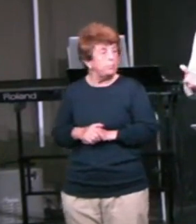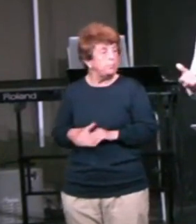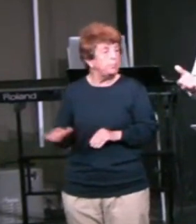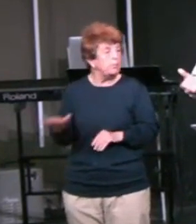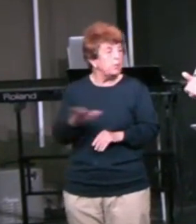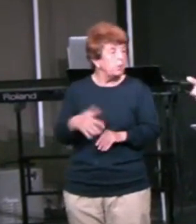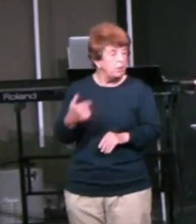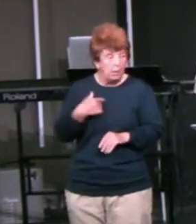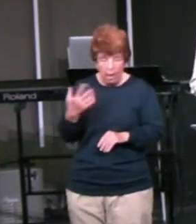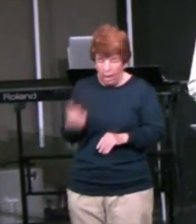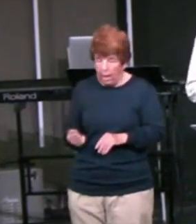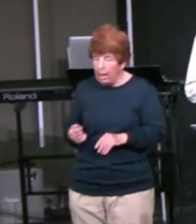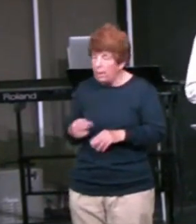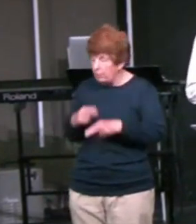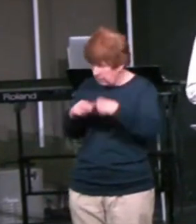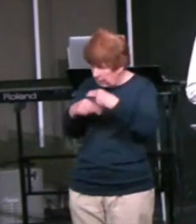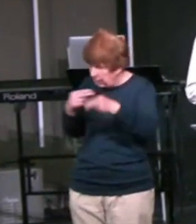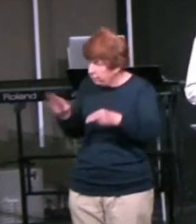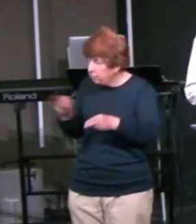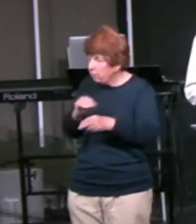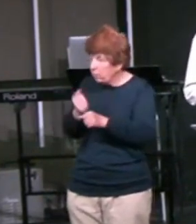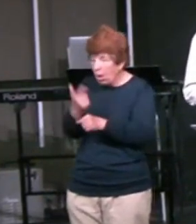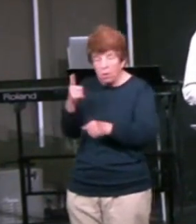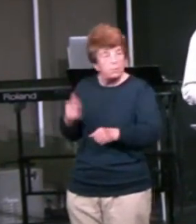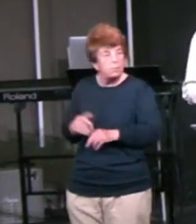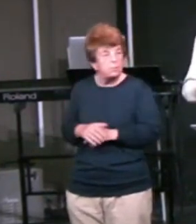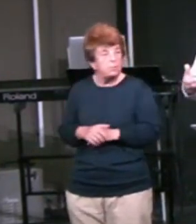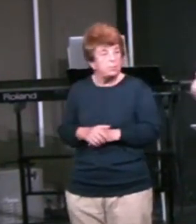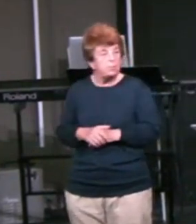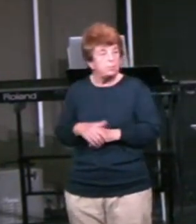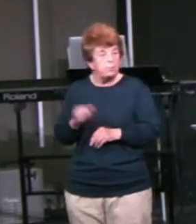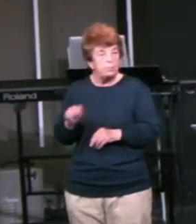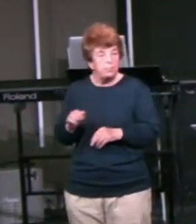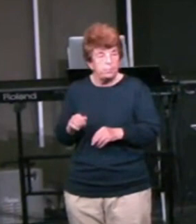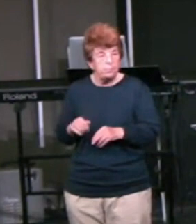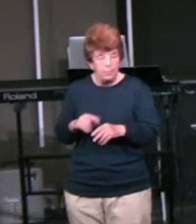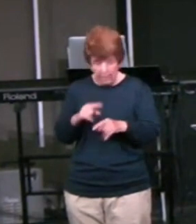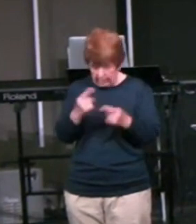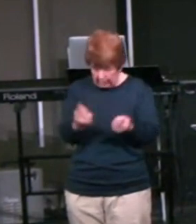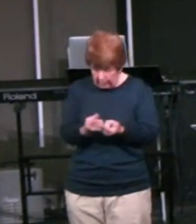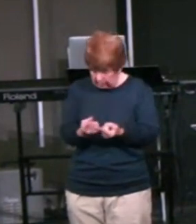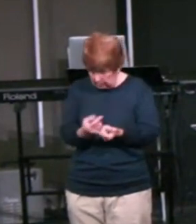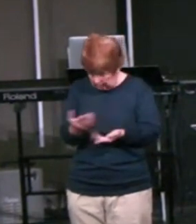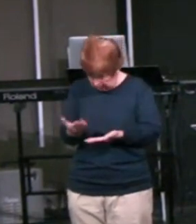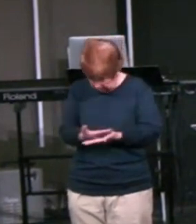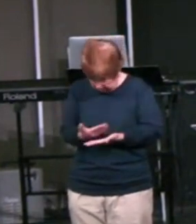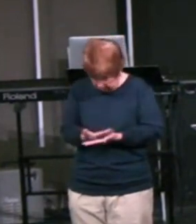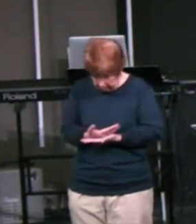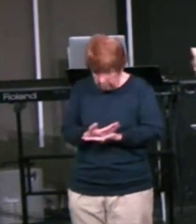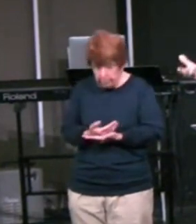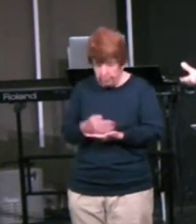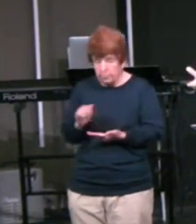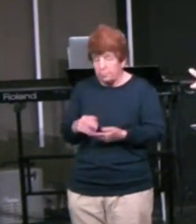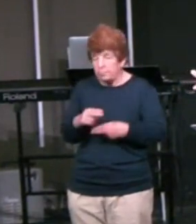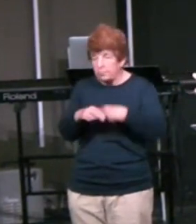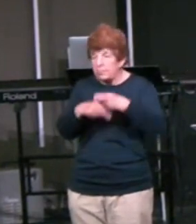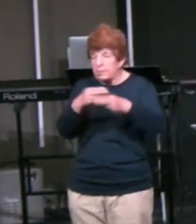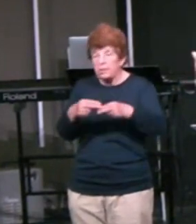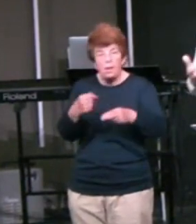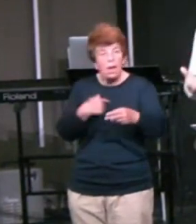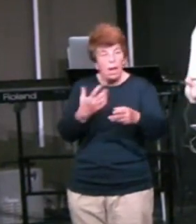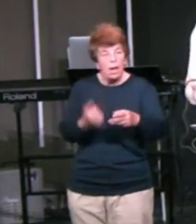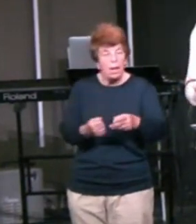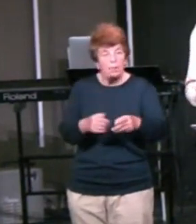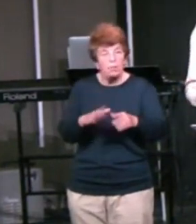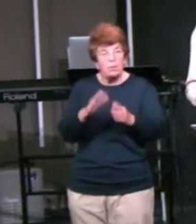All that I had was a gift from God. Any resources that I had accumulated, any gifts that I had,